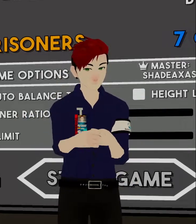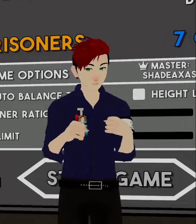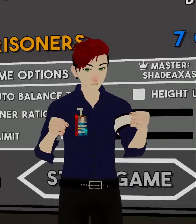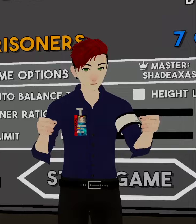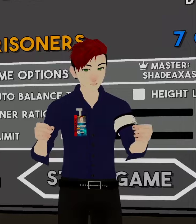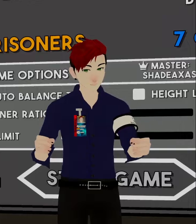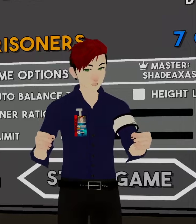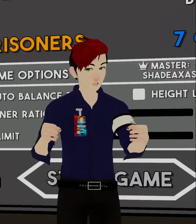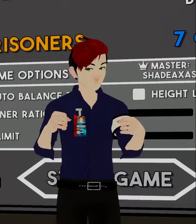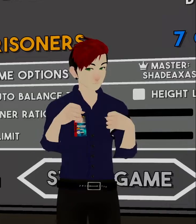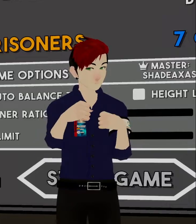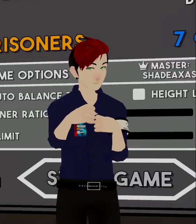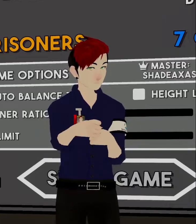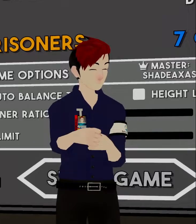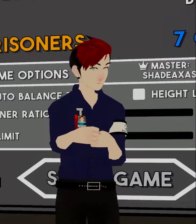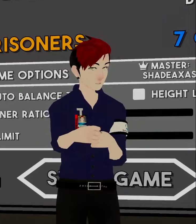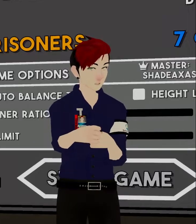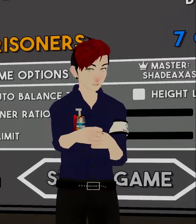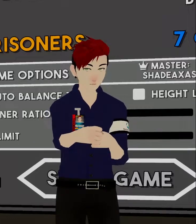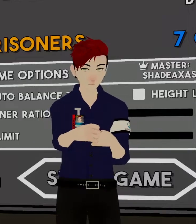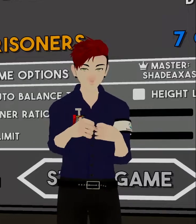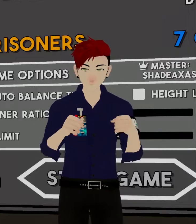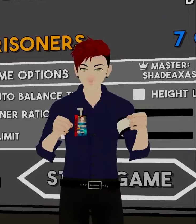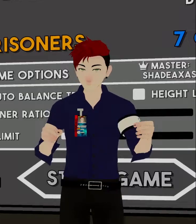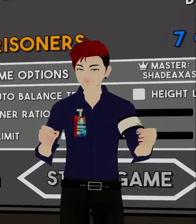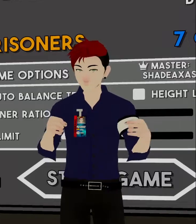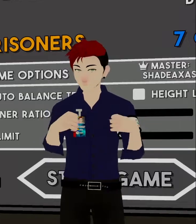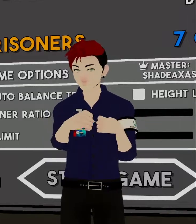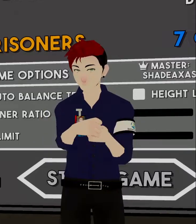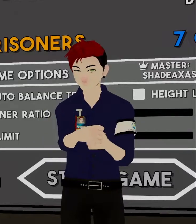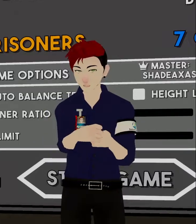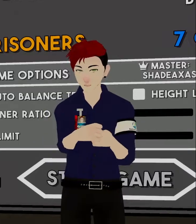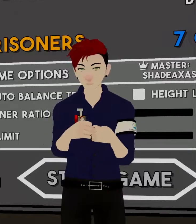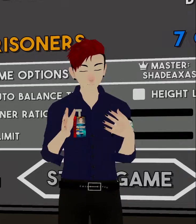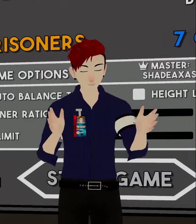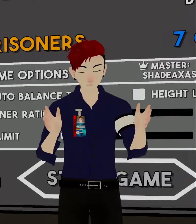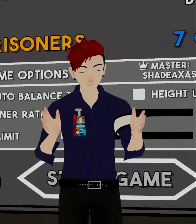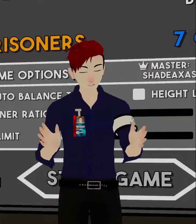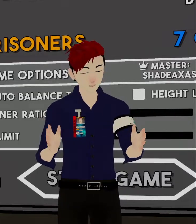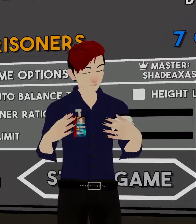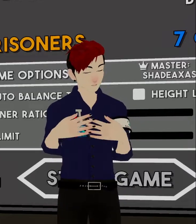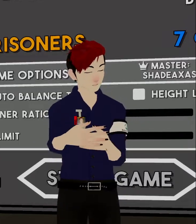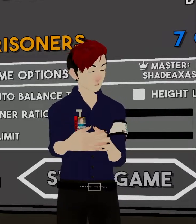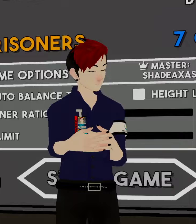You go from the side to the front and back. Office. It's the same thing for room,